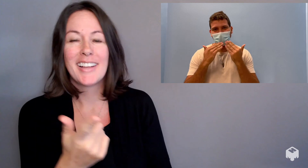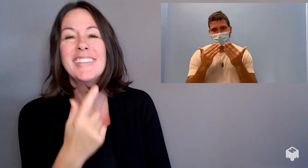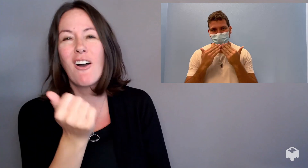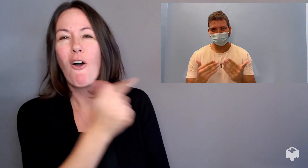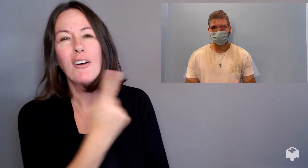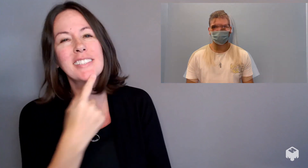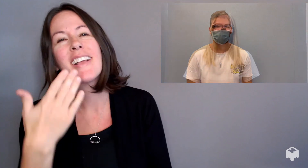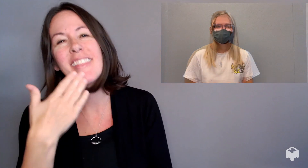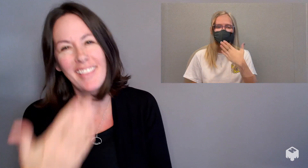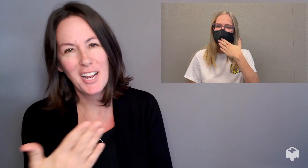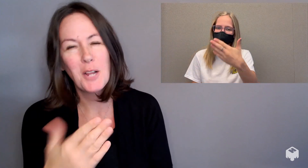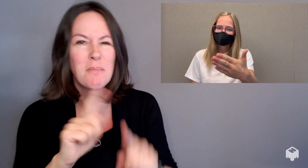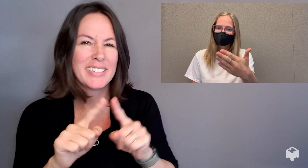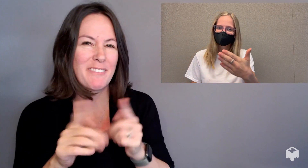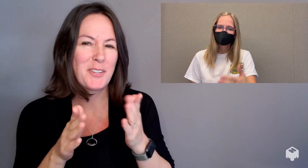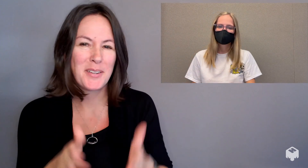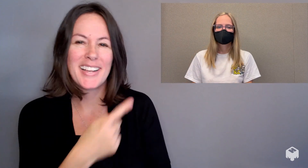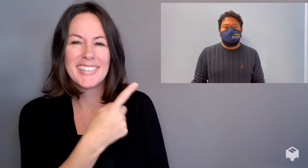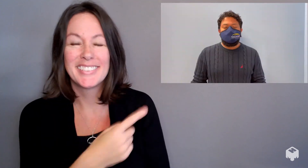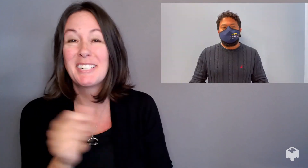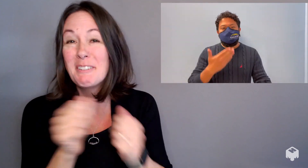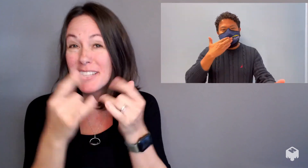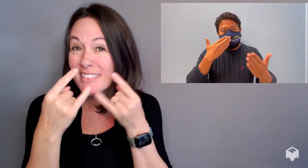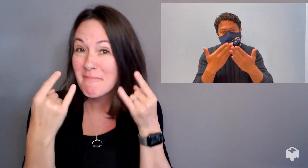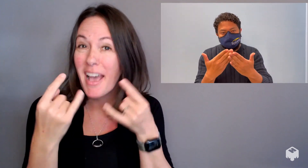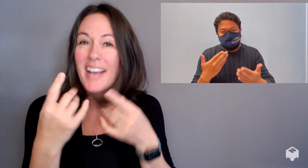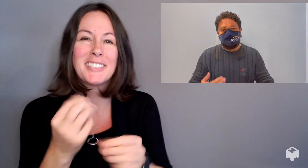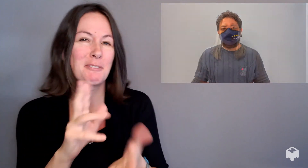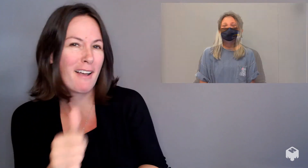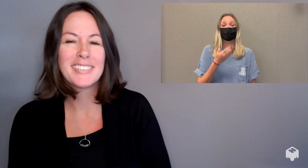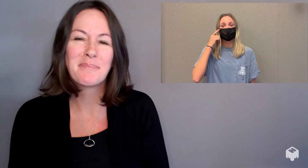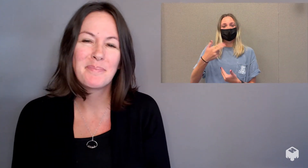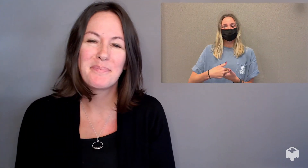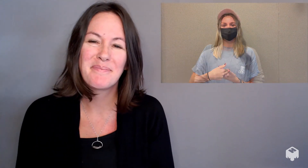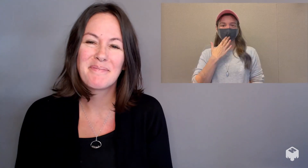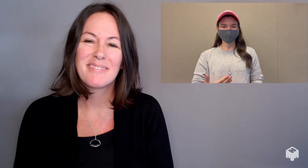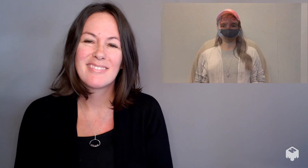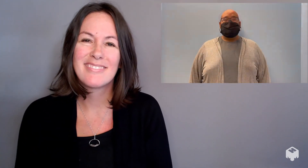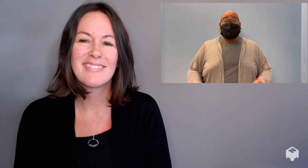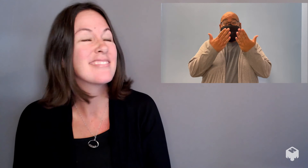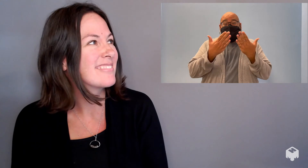show you it all now. It's all of our researchers saying thank you in different ways, wearing their different masks.